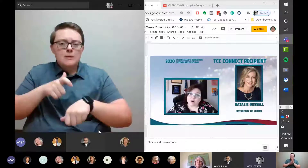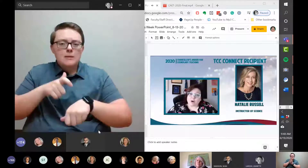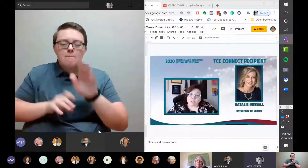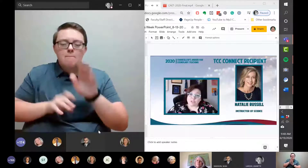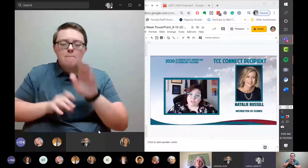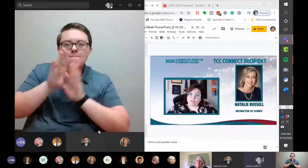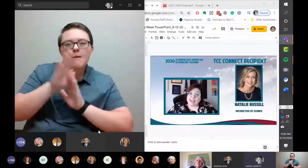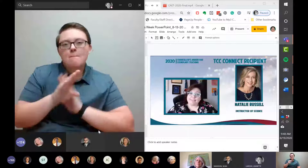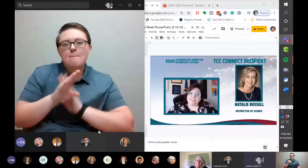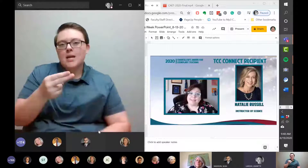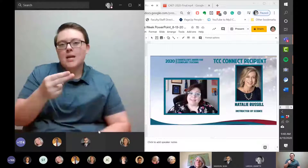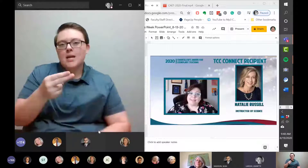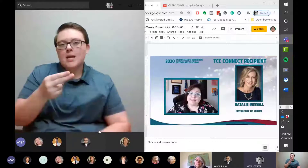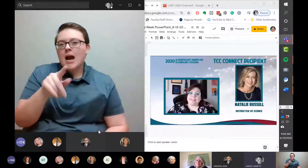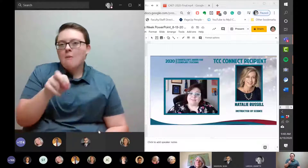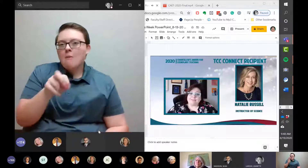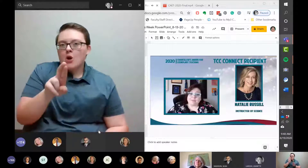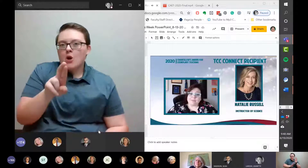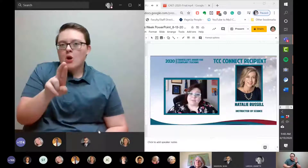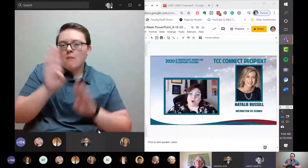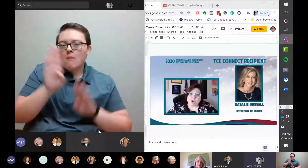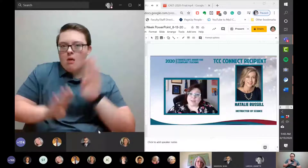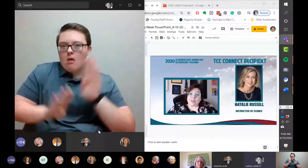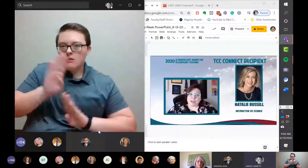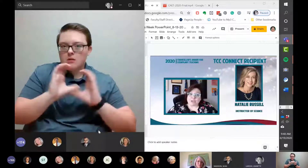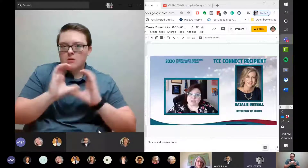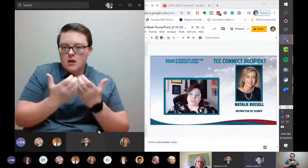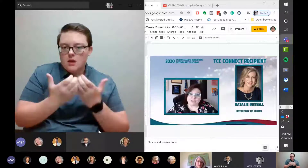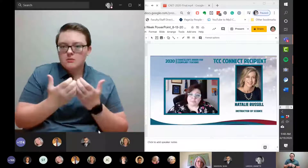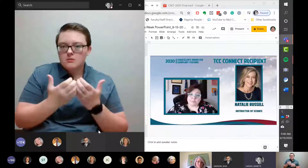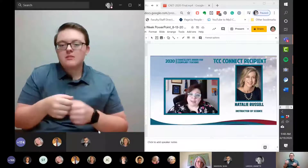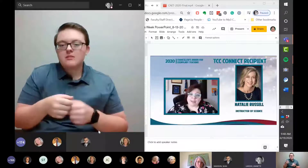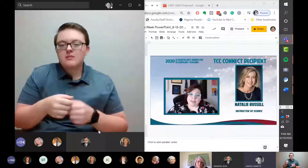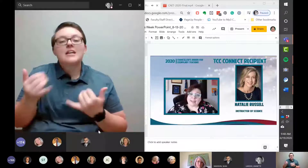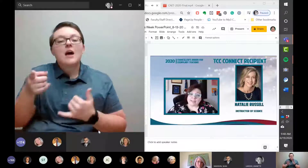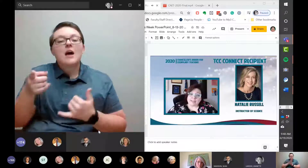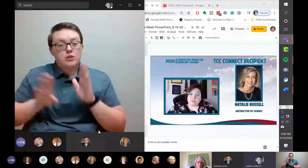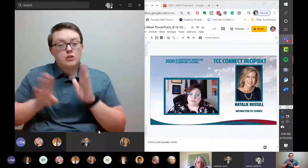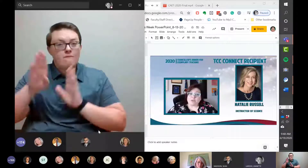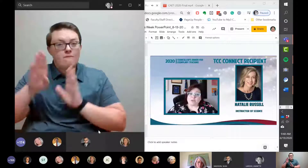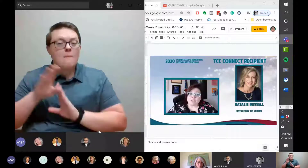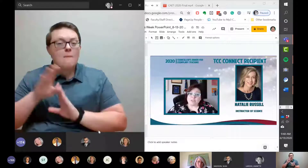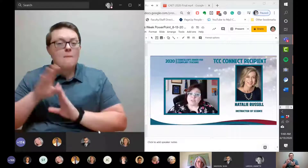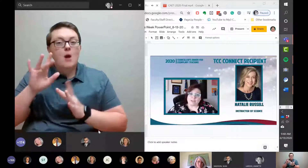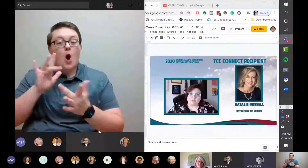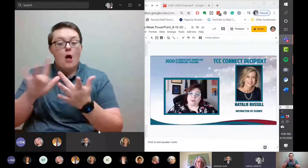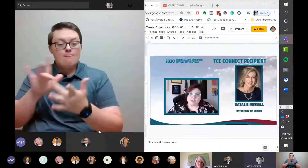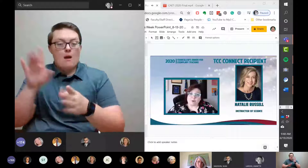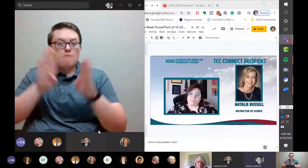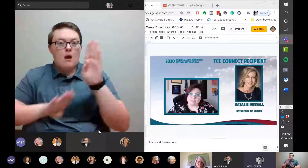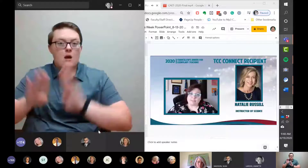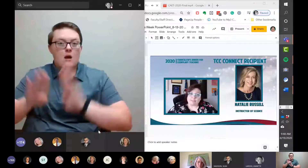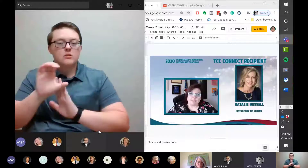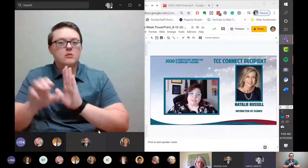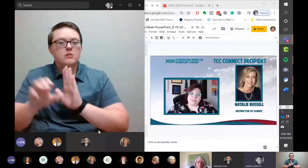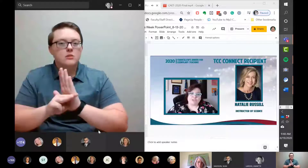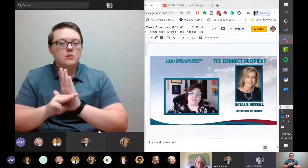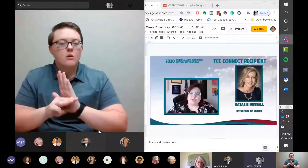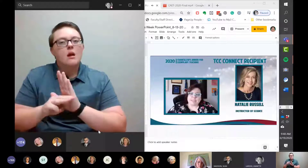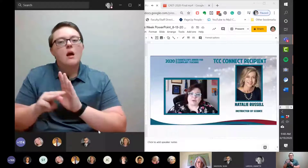As Department Chair for Connect, she has developed an online biology course template and instructional resource kit for her